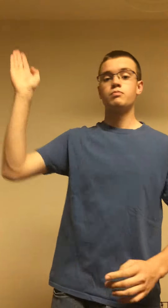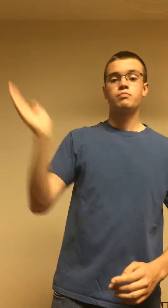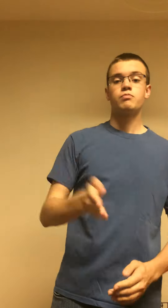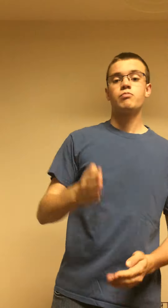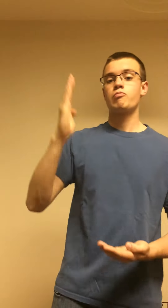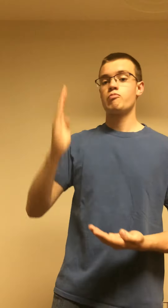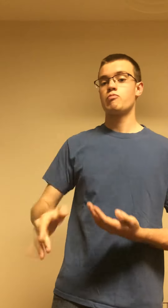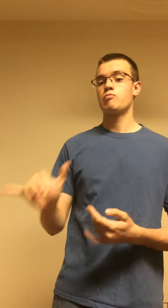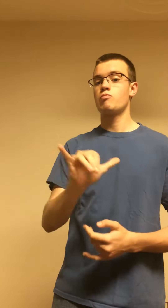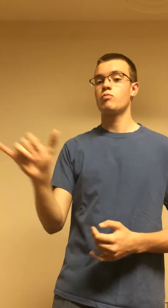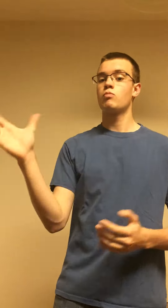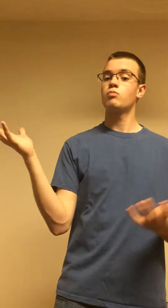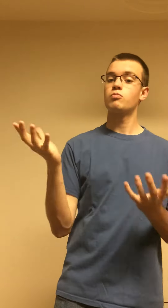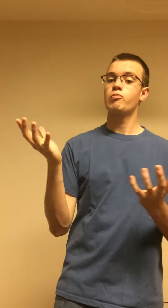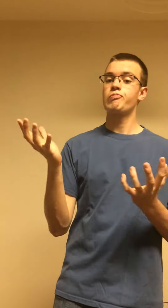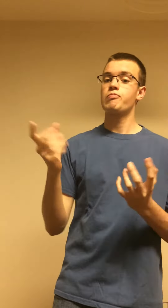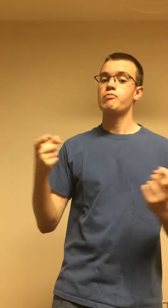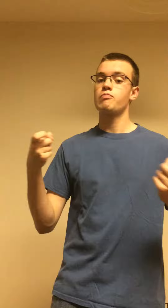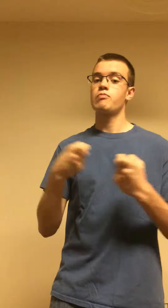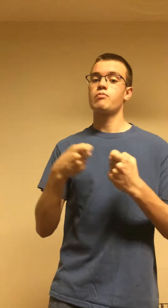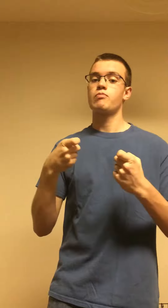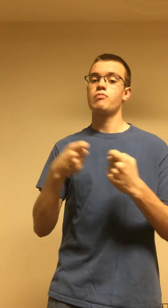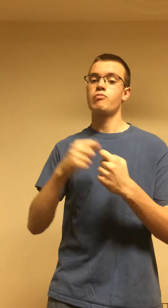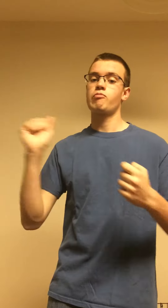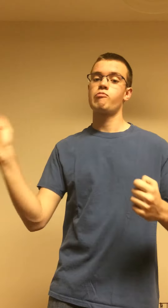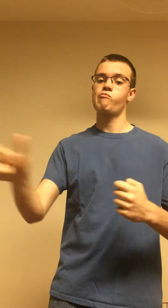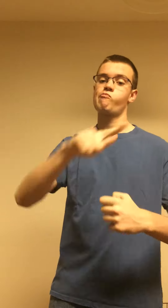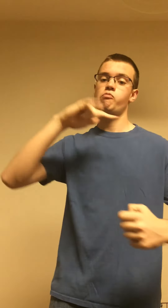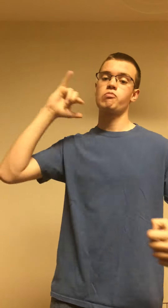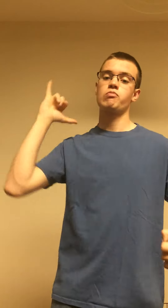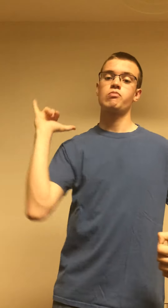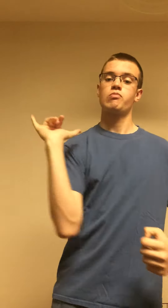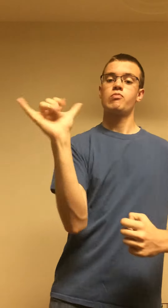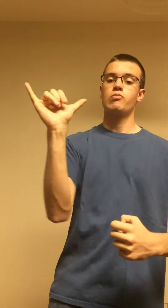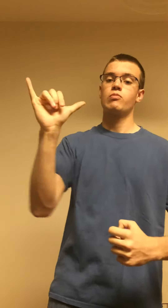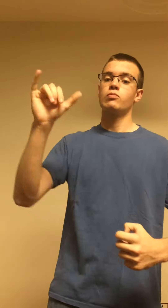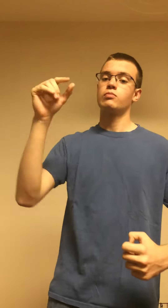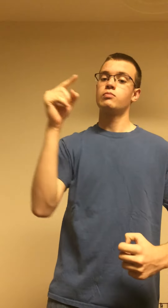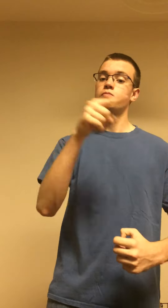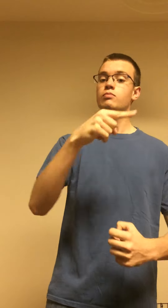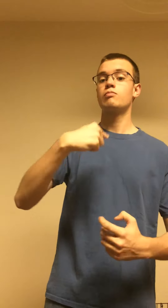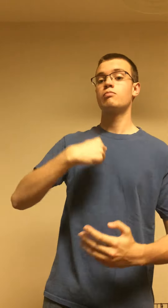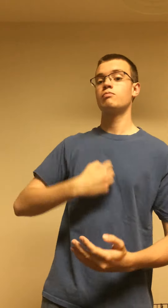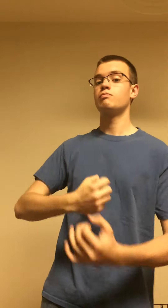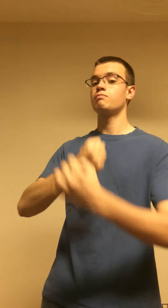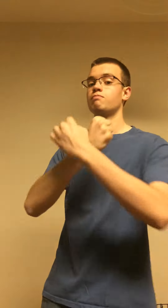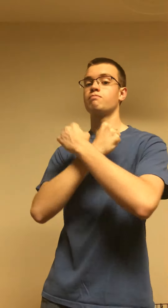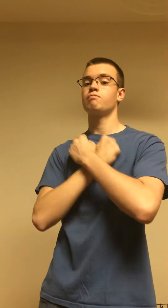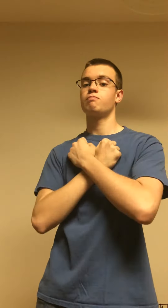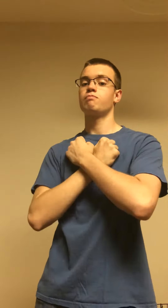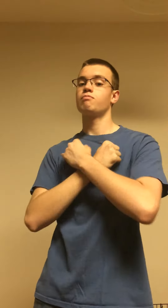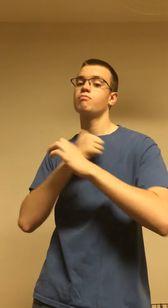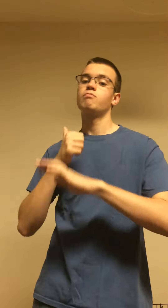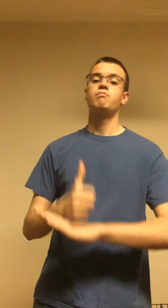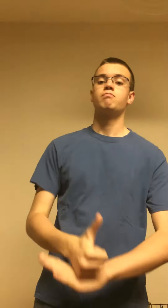turn it off like electricity I love him unconditionally I'll take the blame